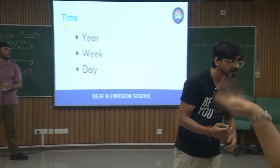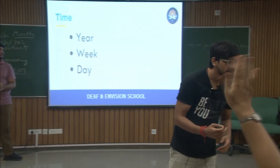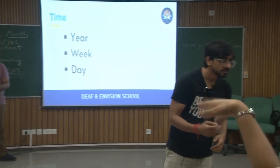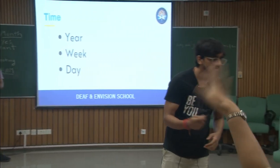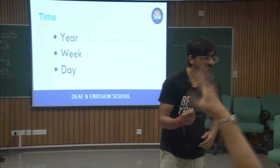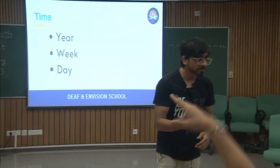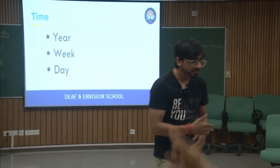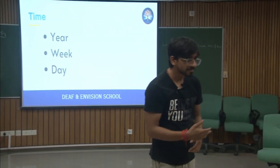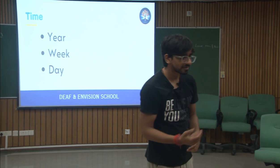This one?